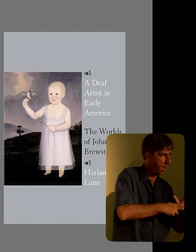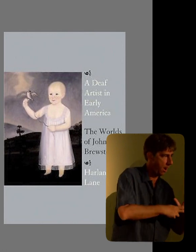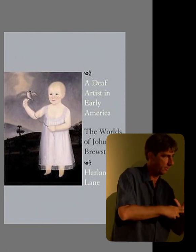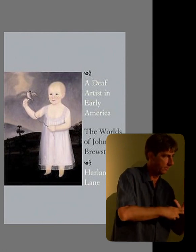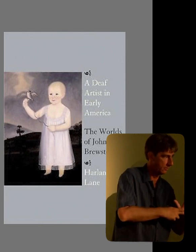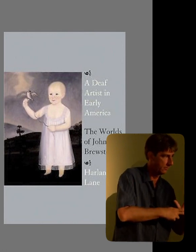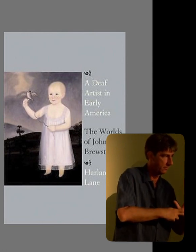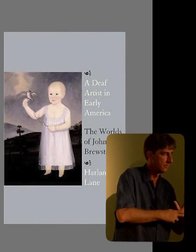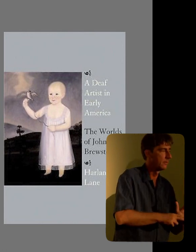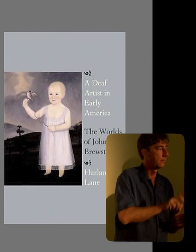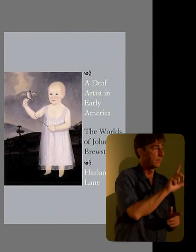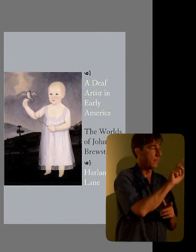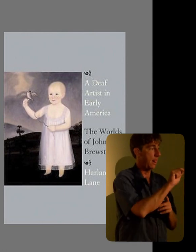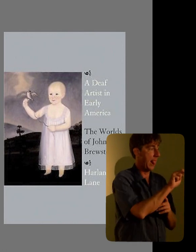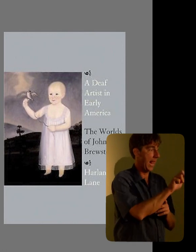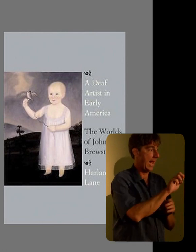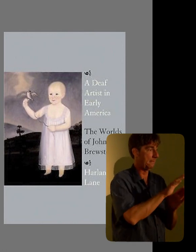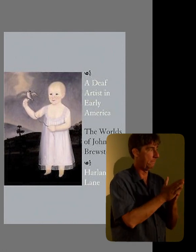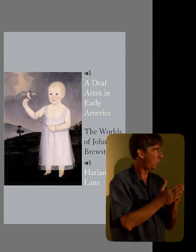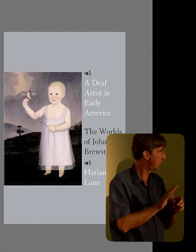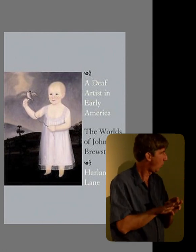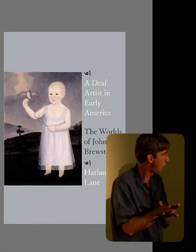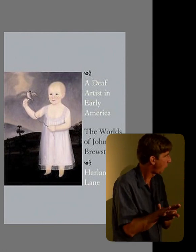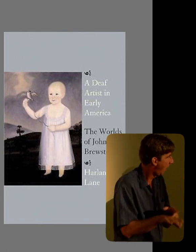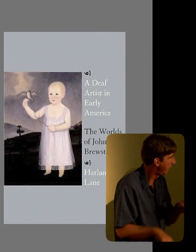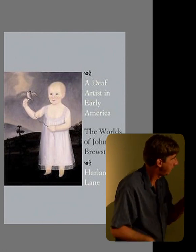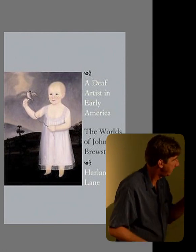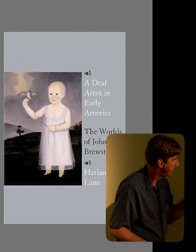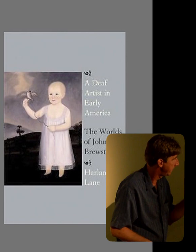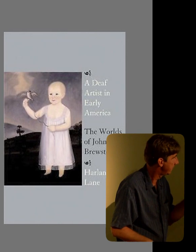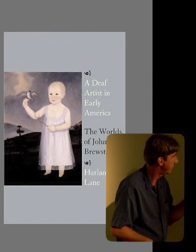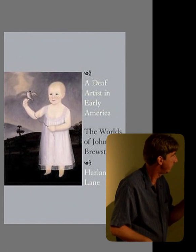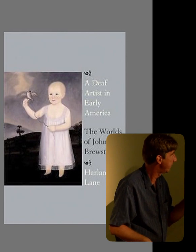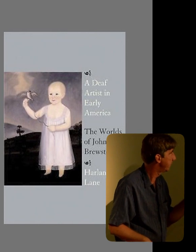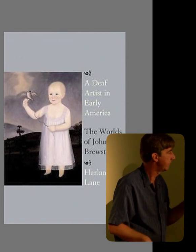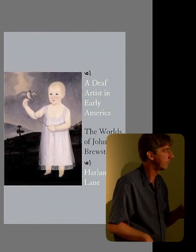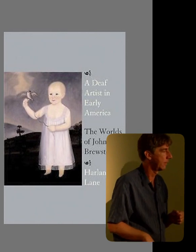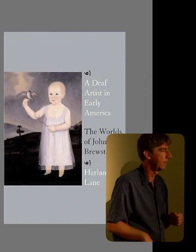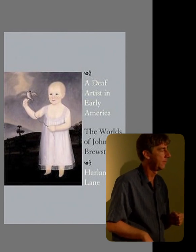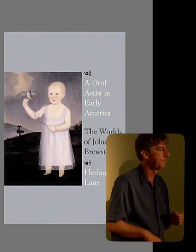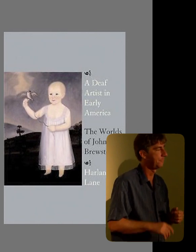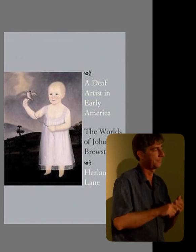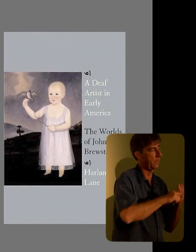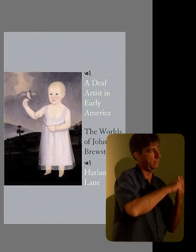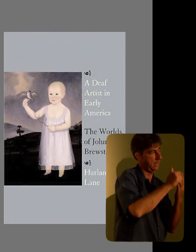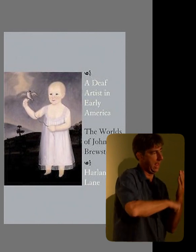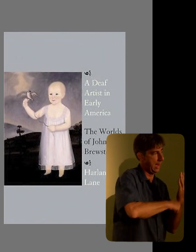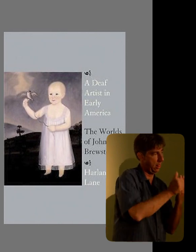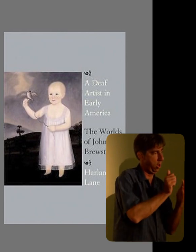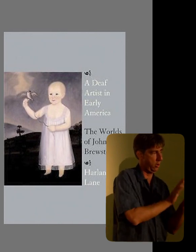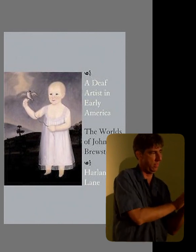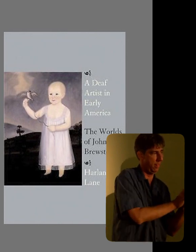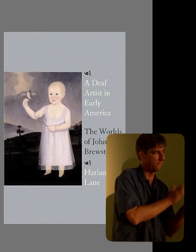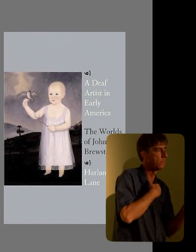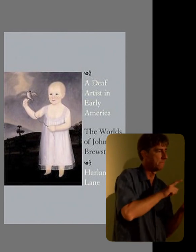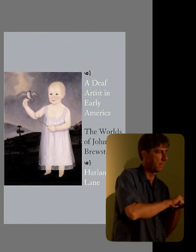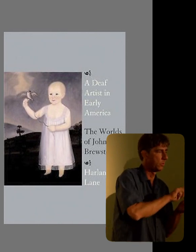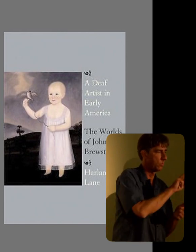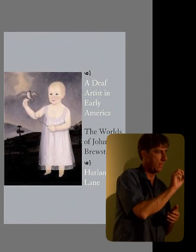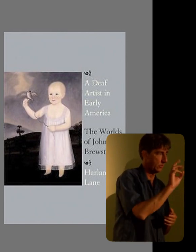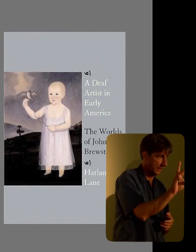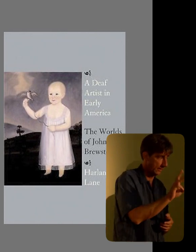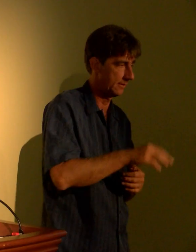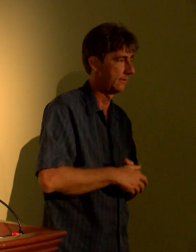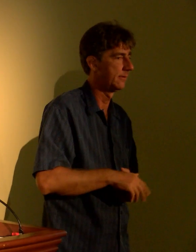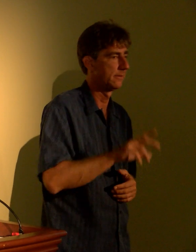book is on the right. The catalog that we published in 2006 is on the left. Dave Crashes, I